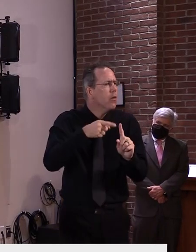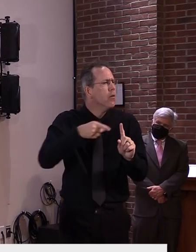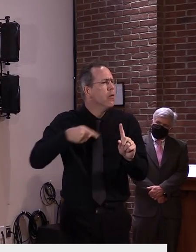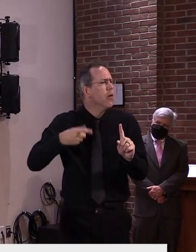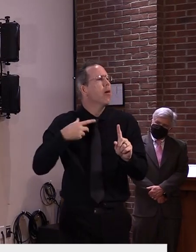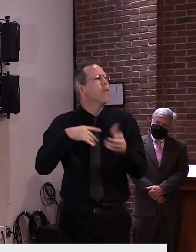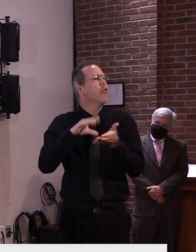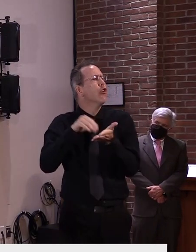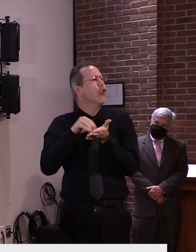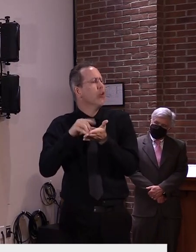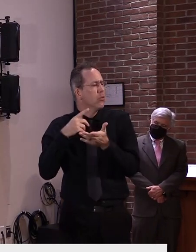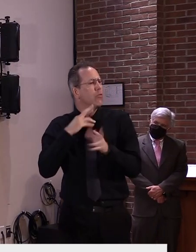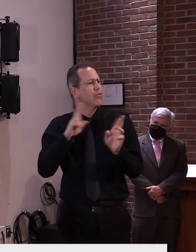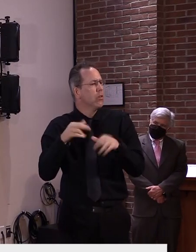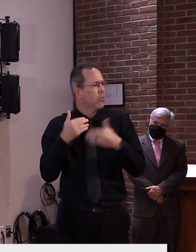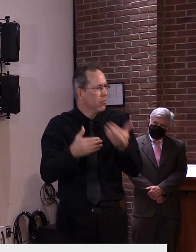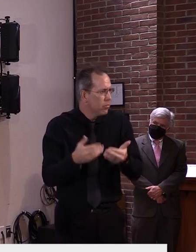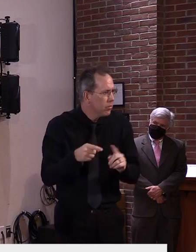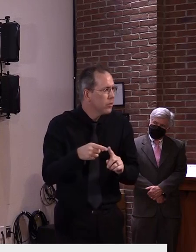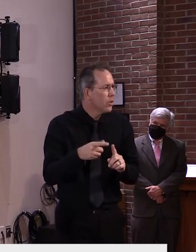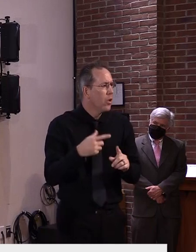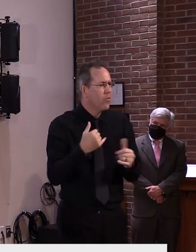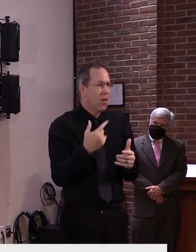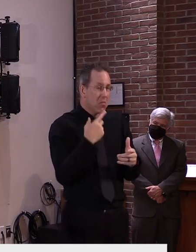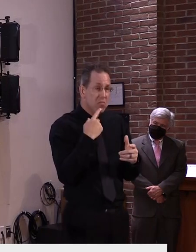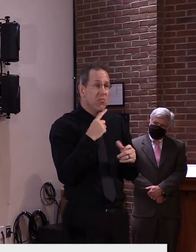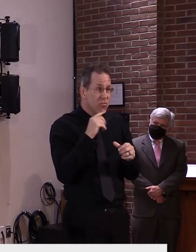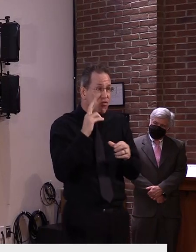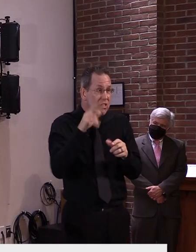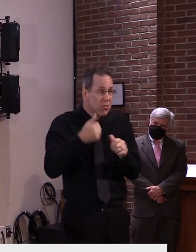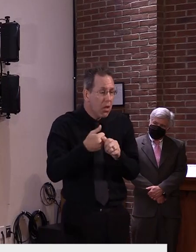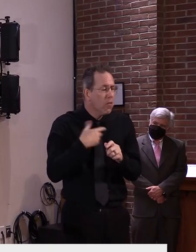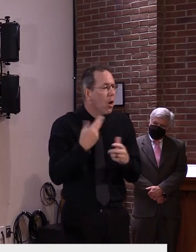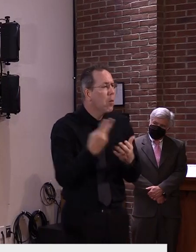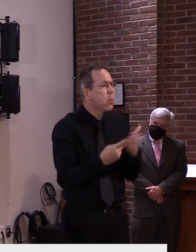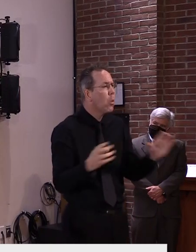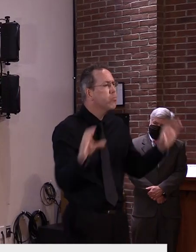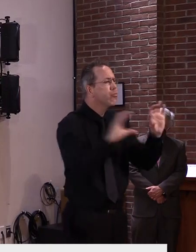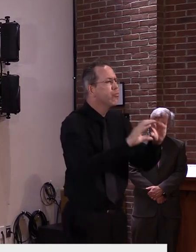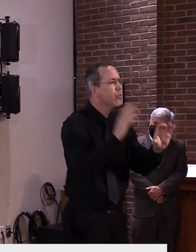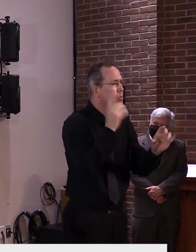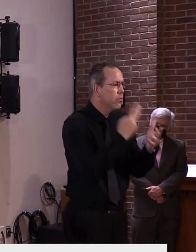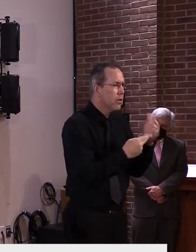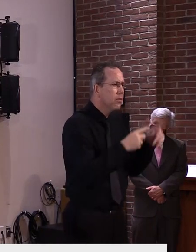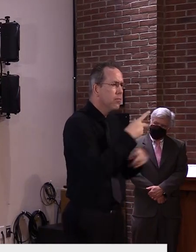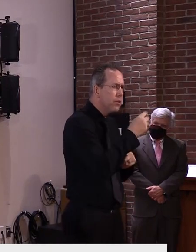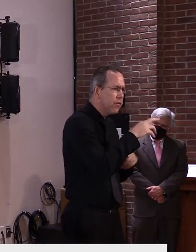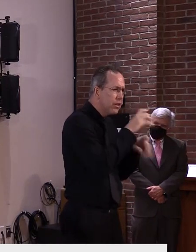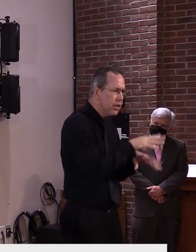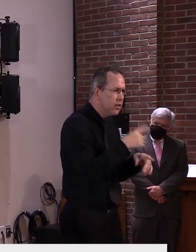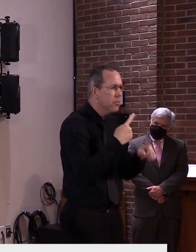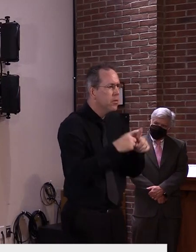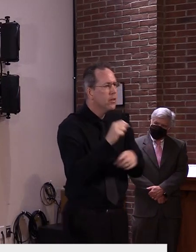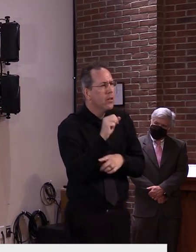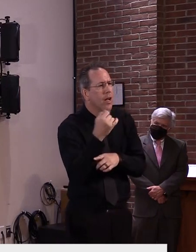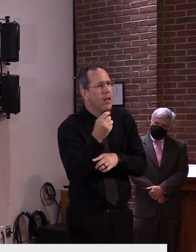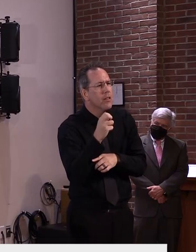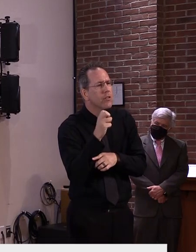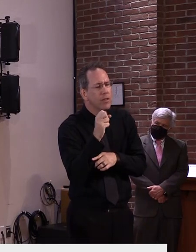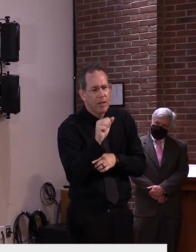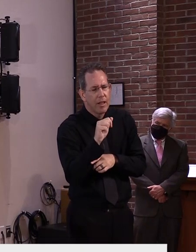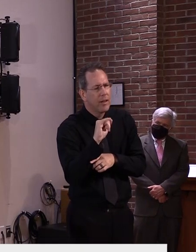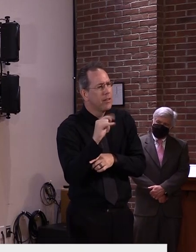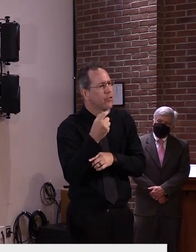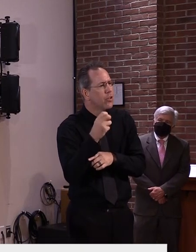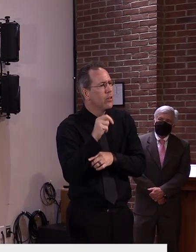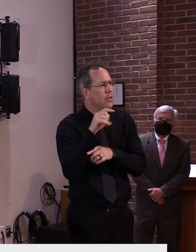be game for these. Again, I do think the antigen tests have a role. But if you look at